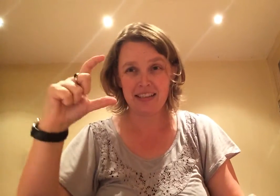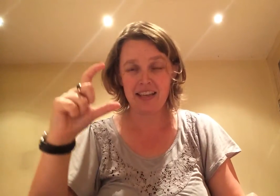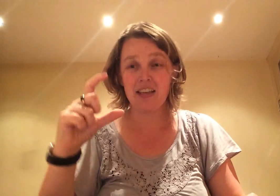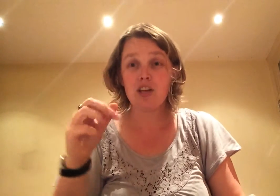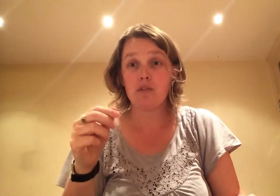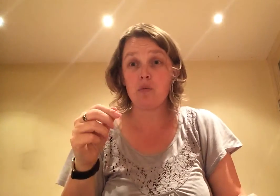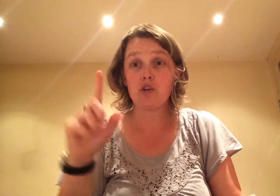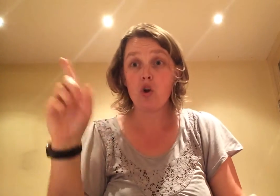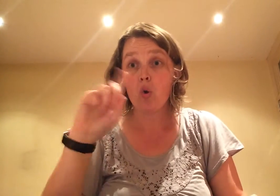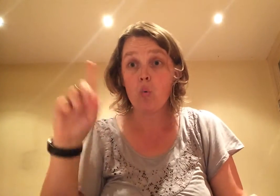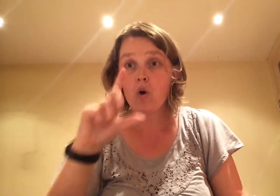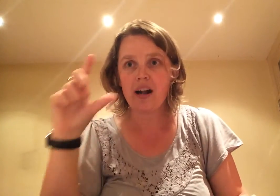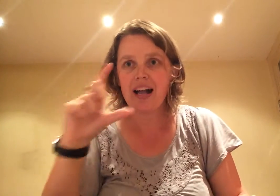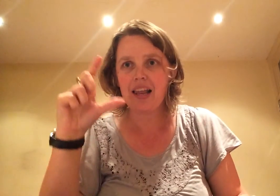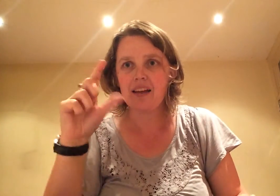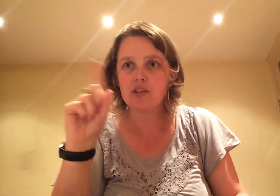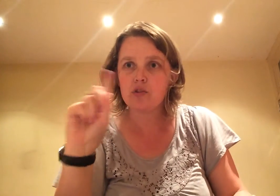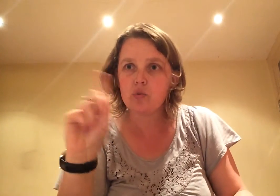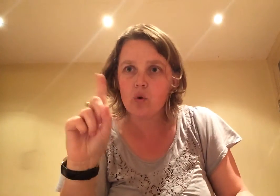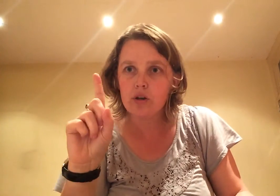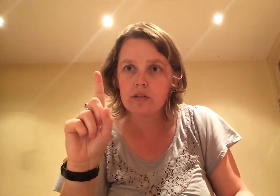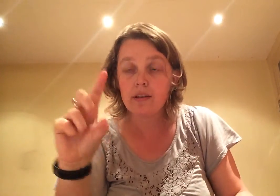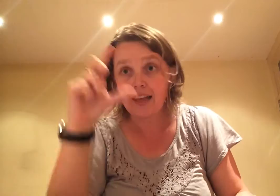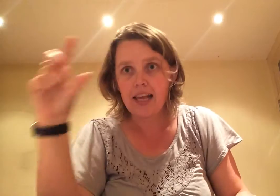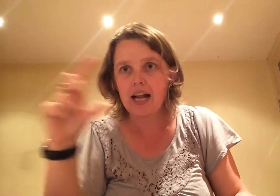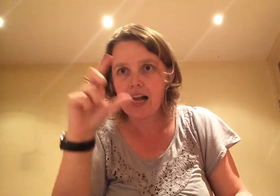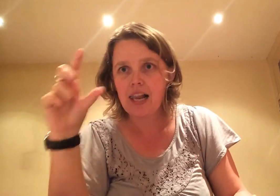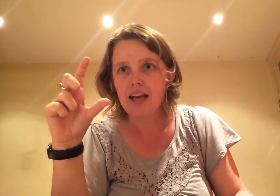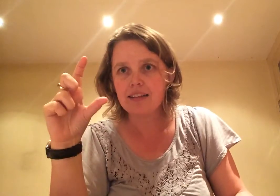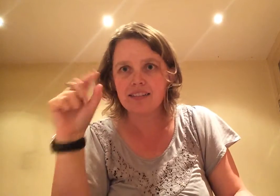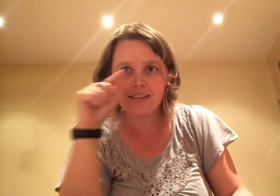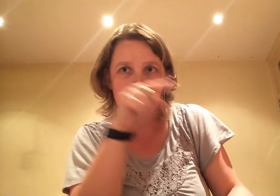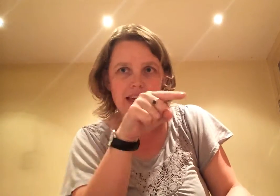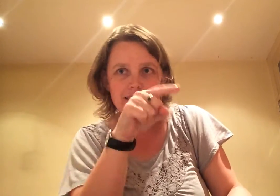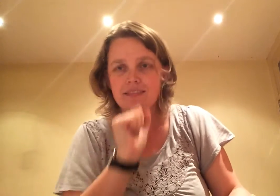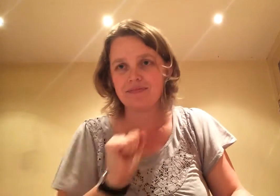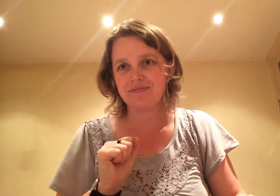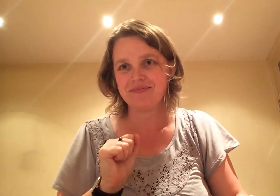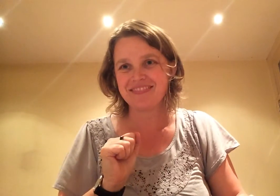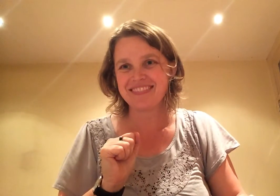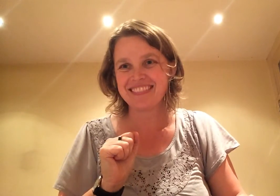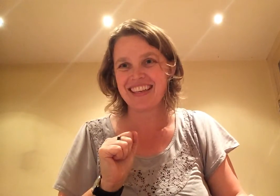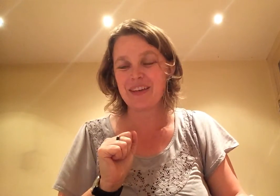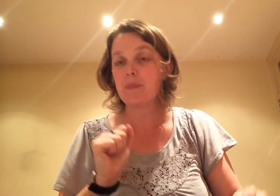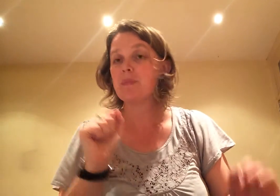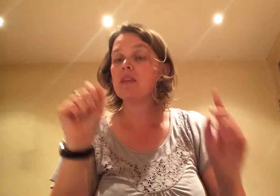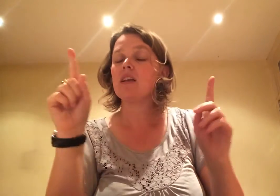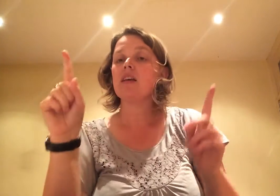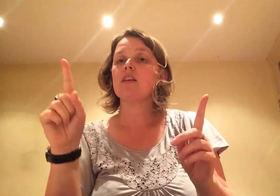Okay, so if you want to know what colour, you just do what colour is that. Okay,